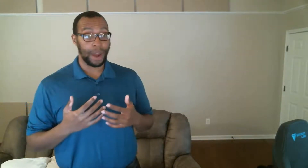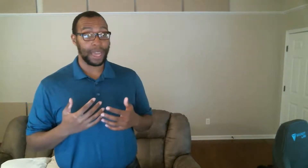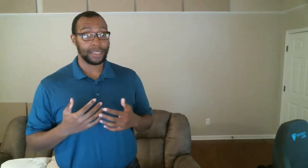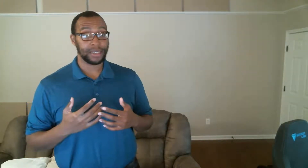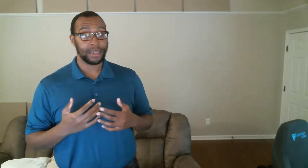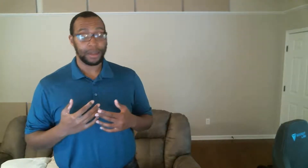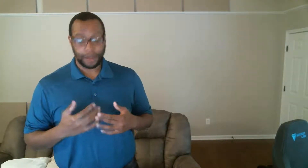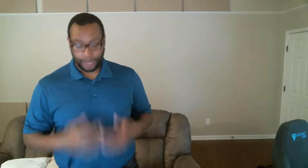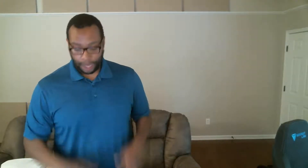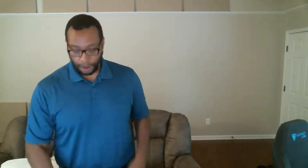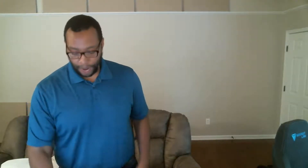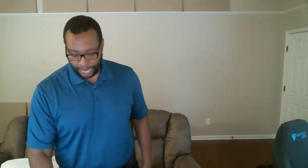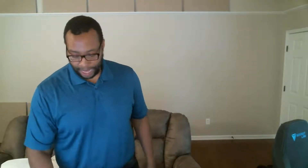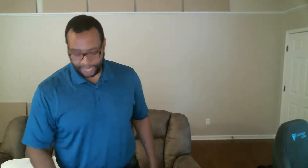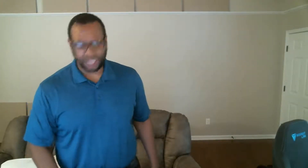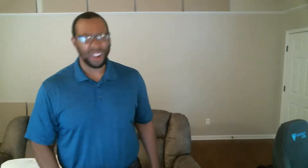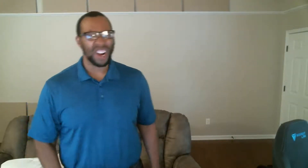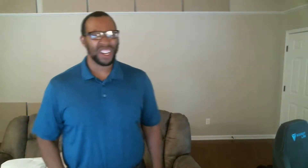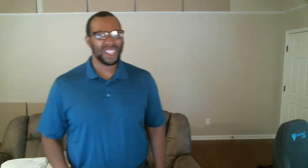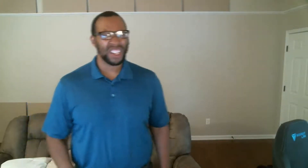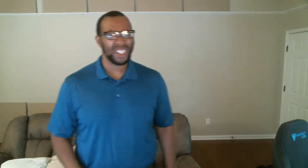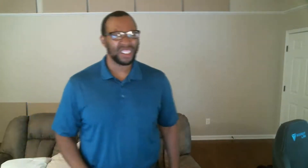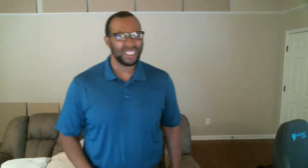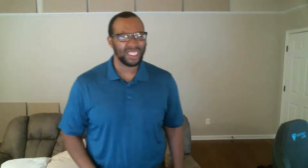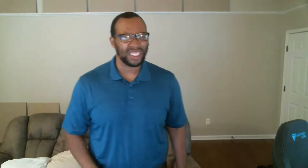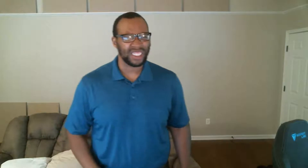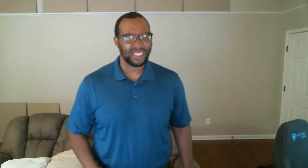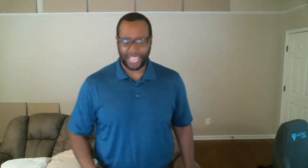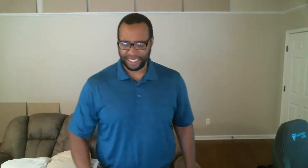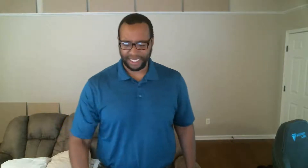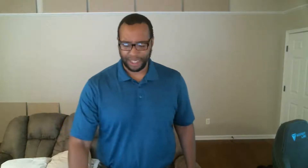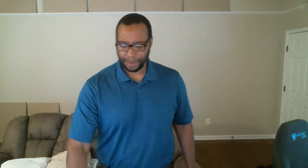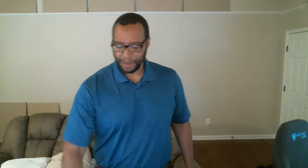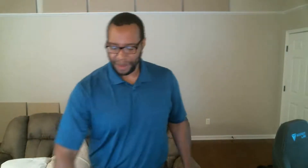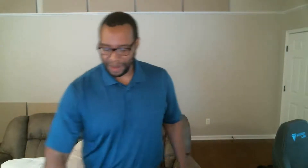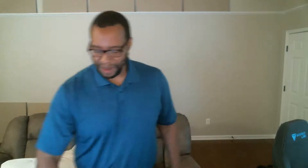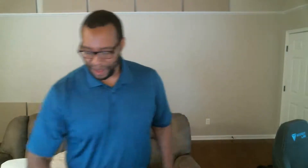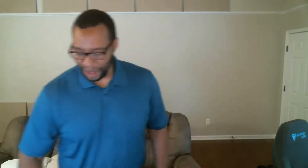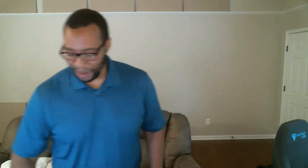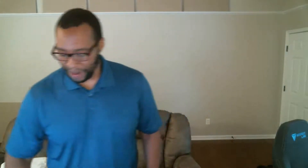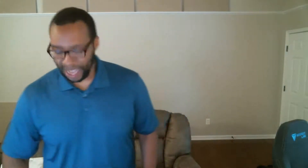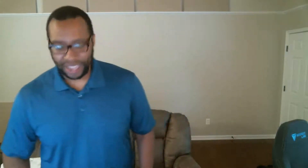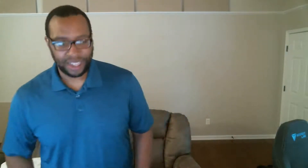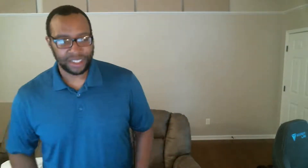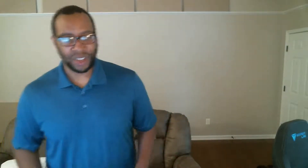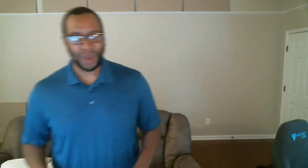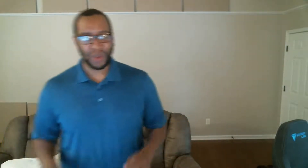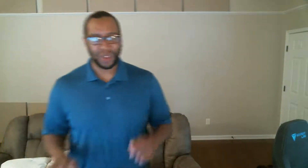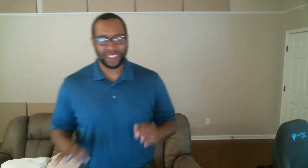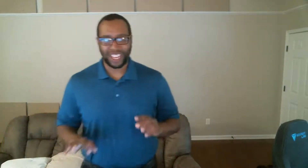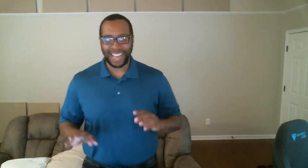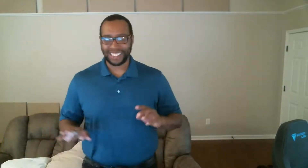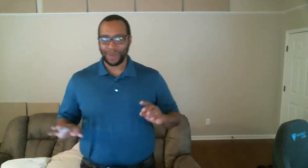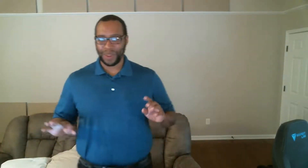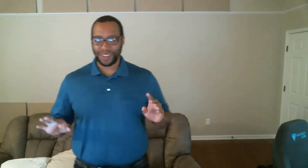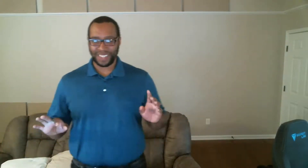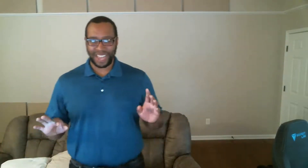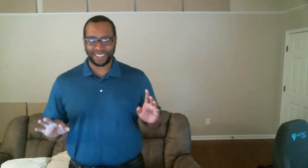bright. All right. And then dark, you can't see. All right. So you got some of your signs there.